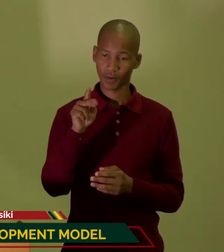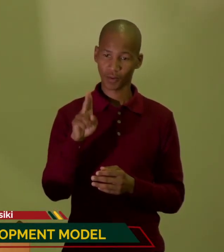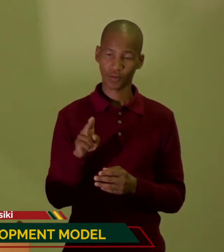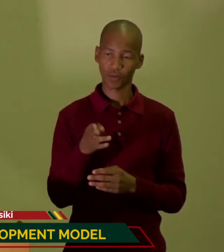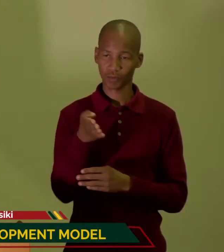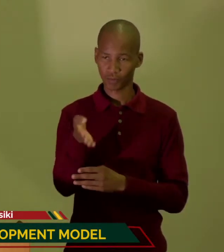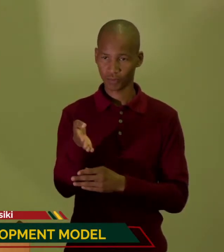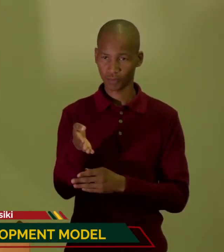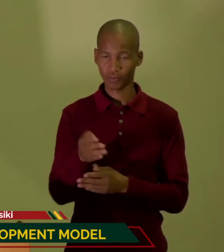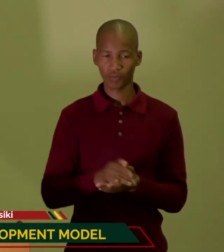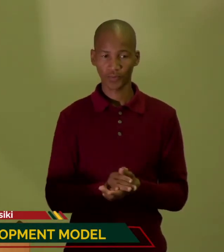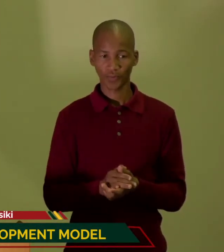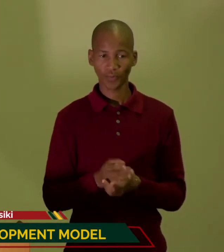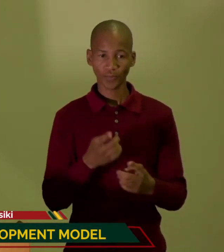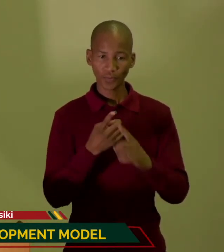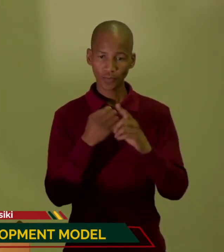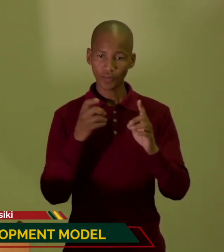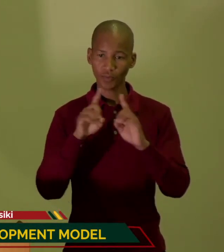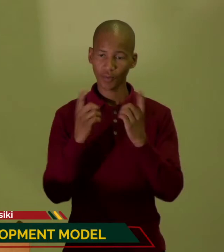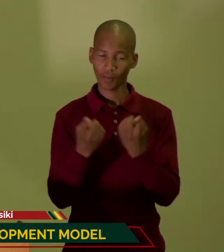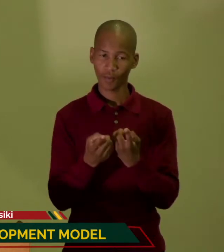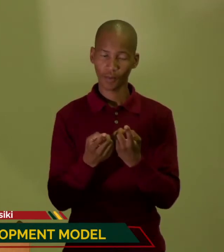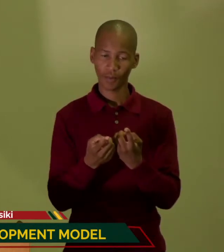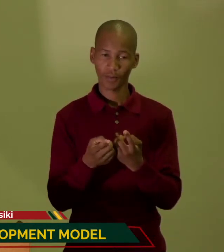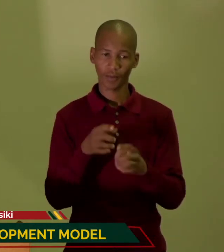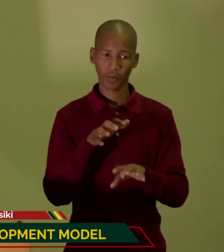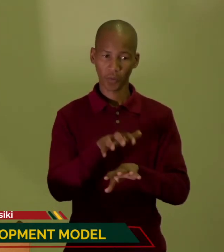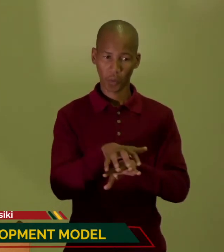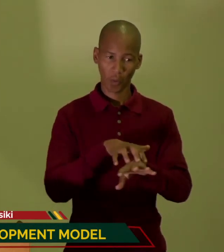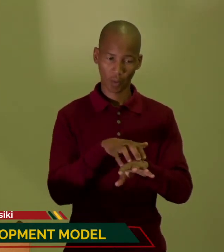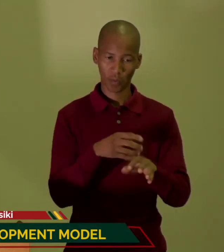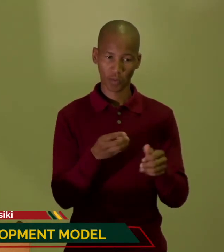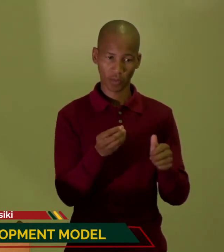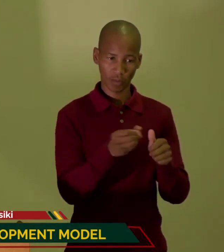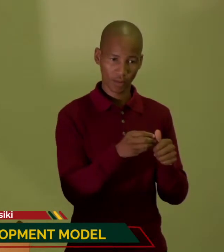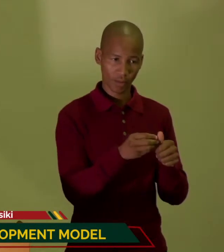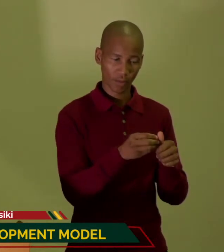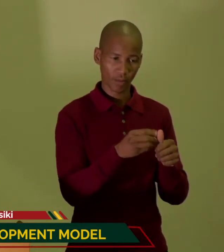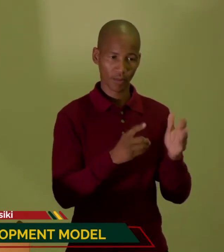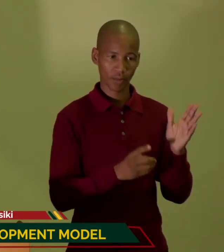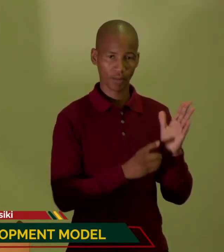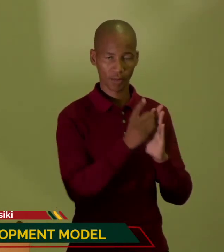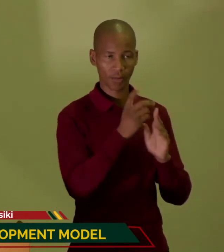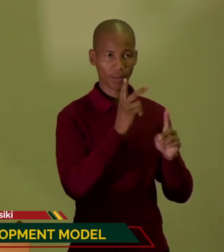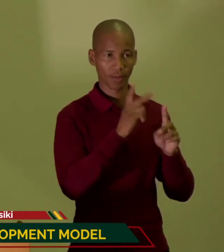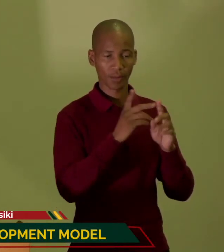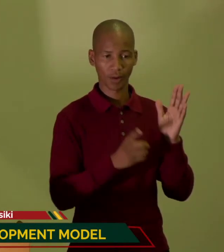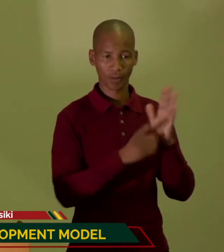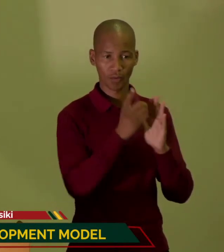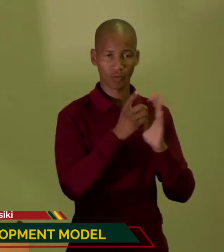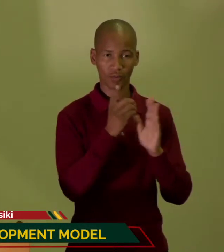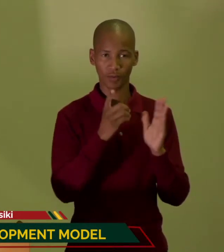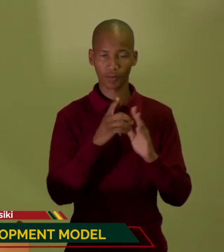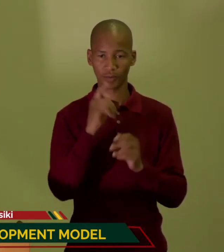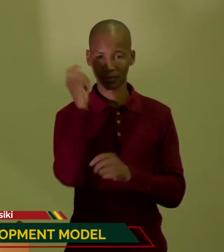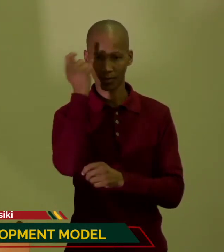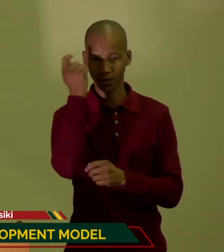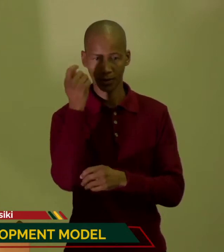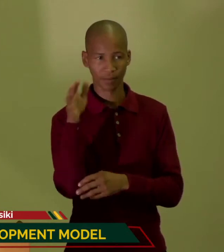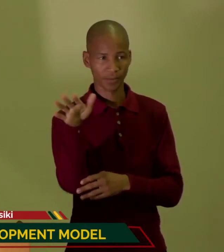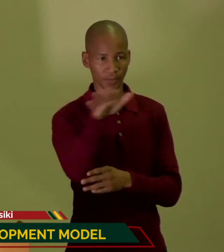the Department of Agriculture, Land Reform and Rural Development. There's